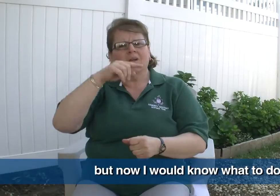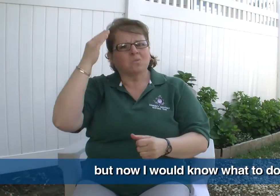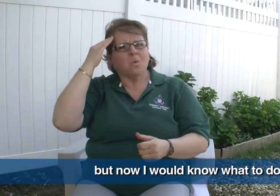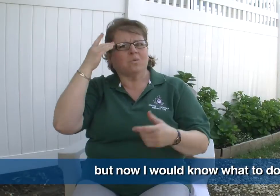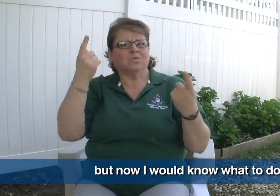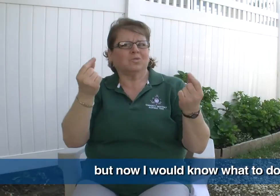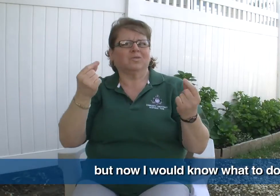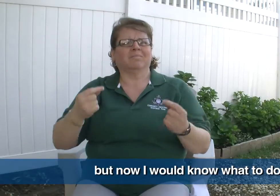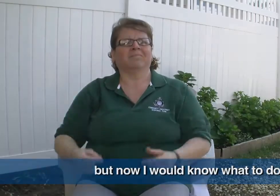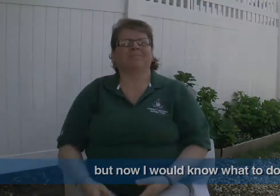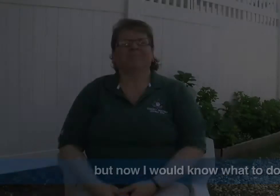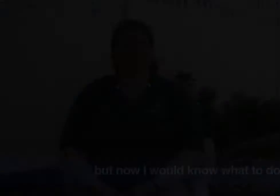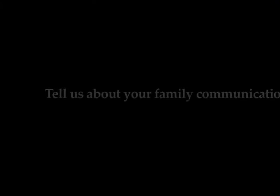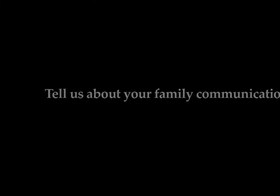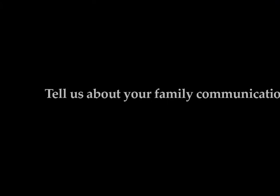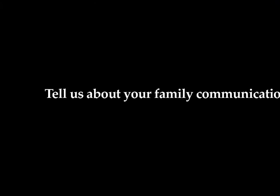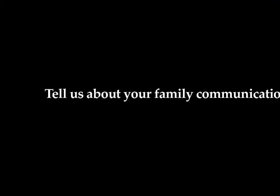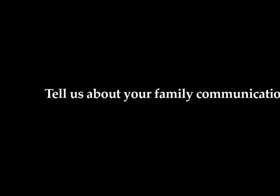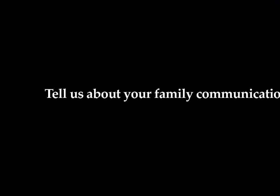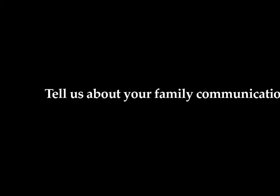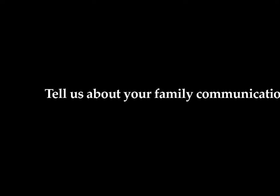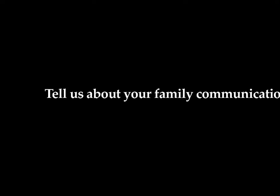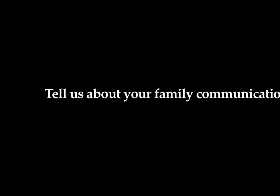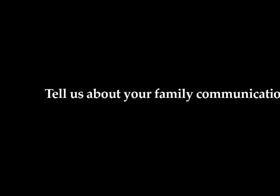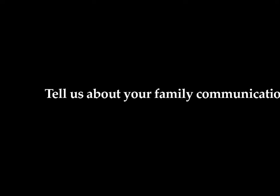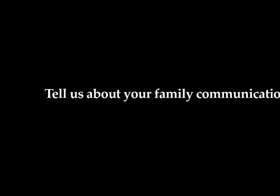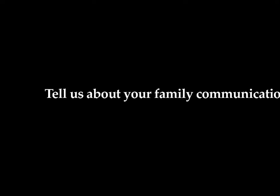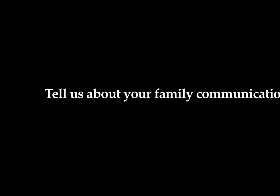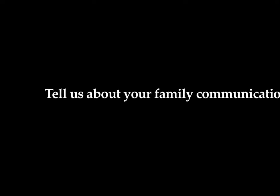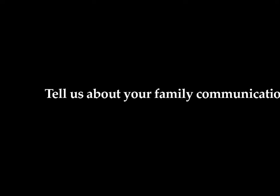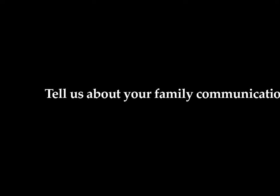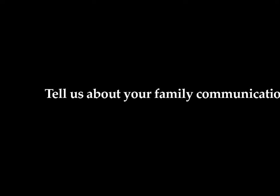do. Tell us about your family communication plan.